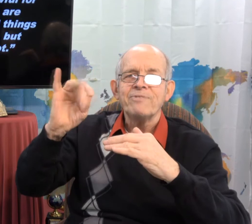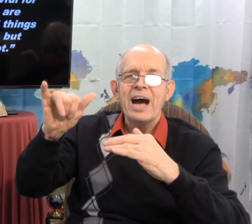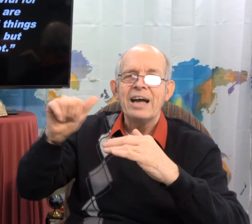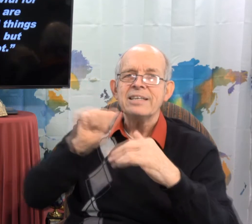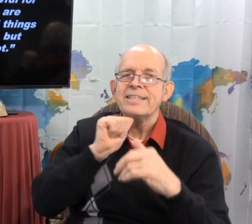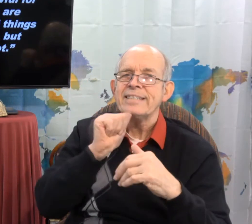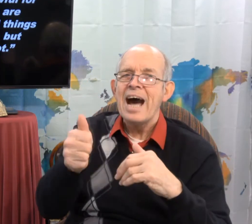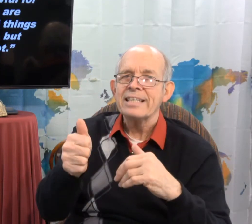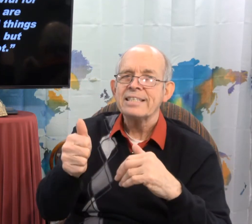edify not.